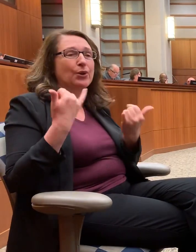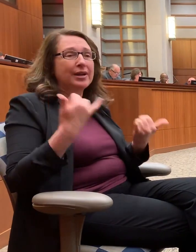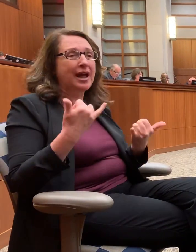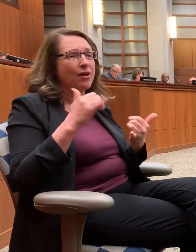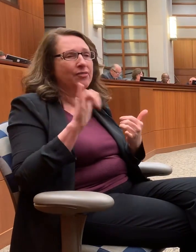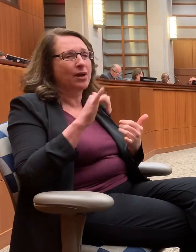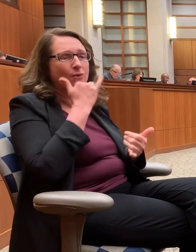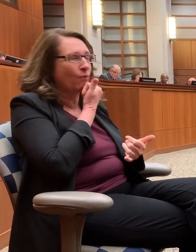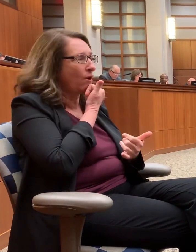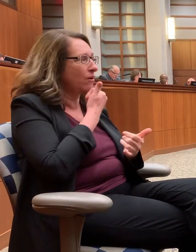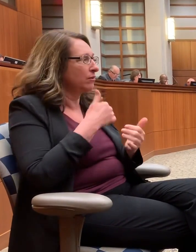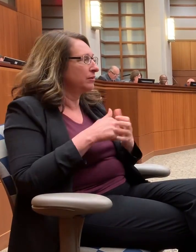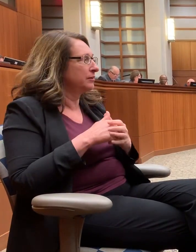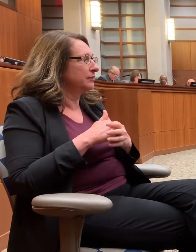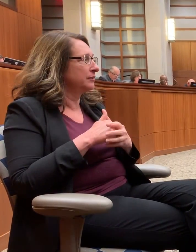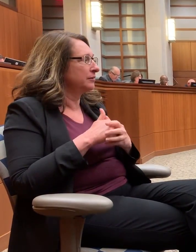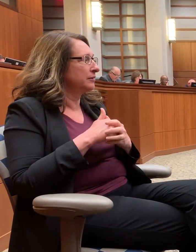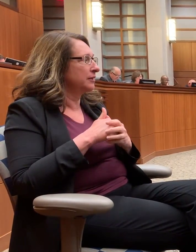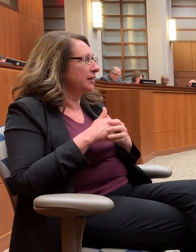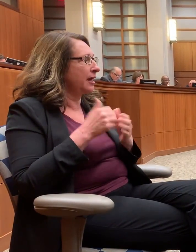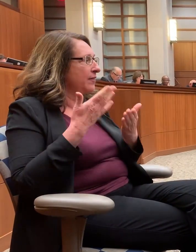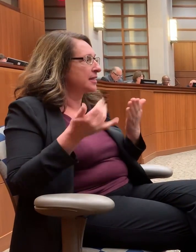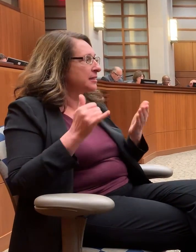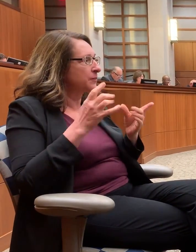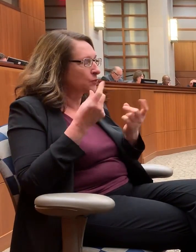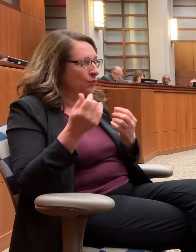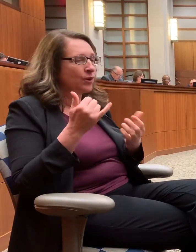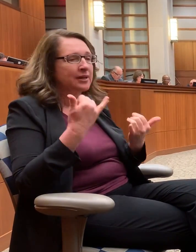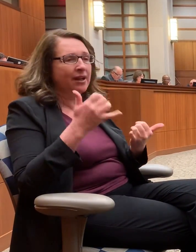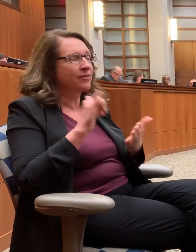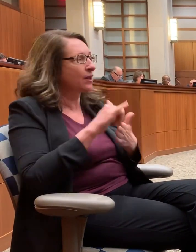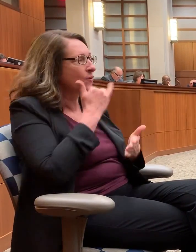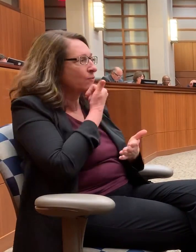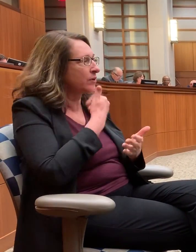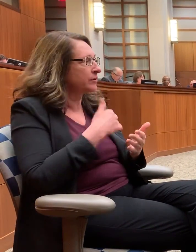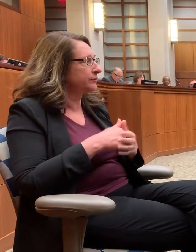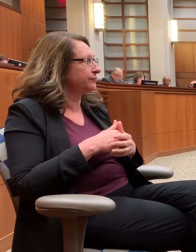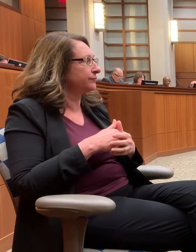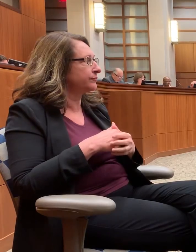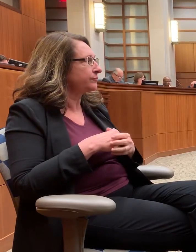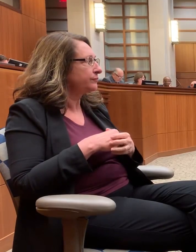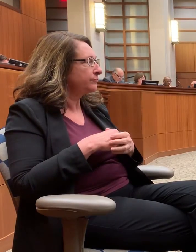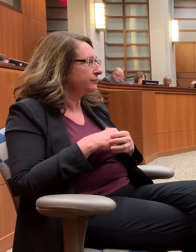wrong. Things are being done that are wrong. And